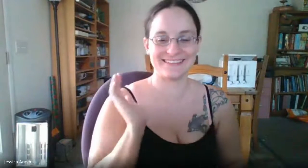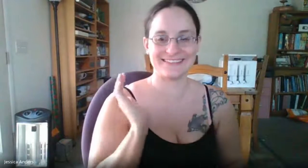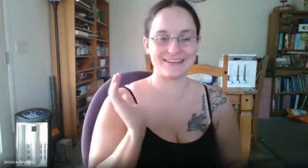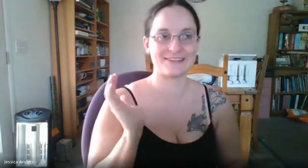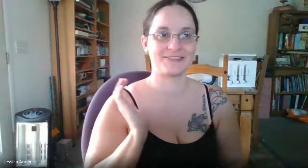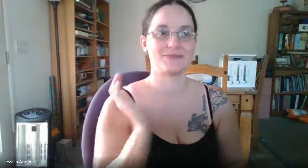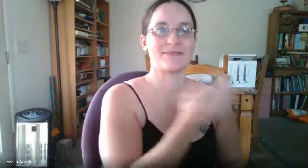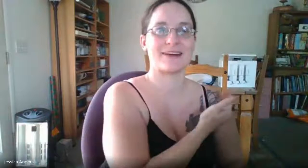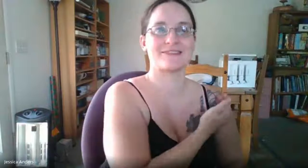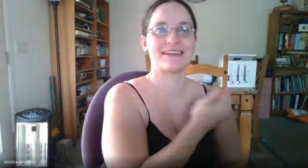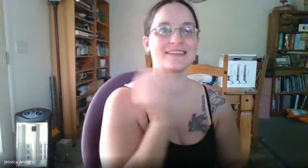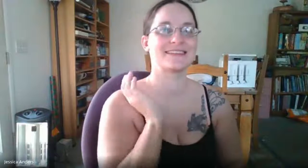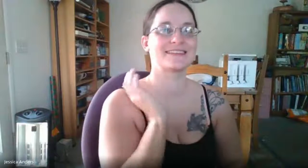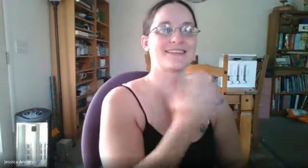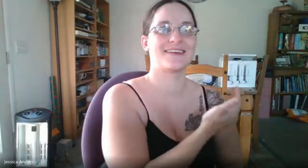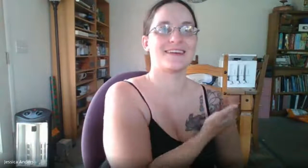Doing it backwards again. Yep.